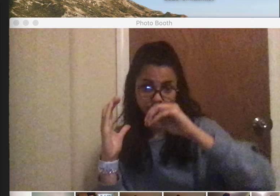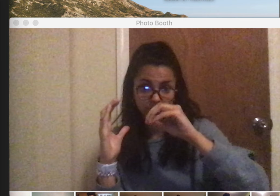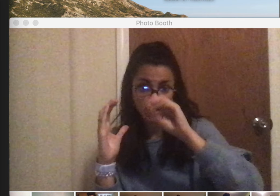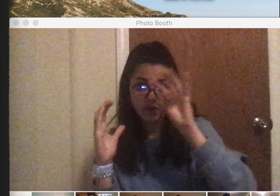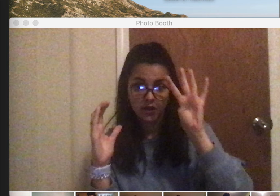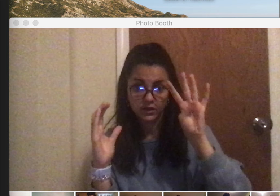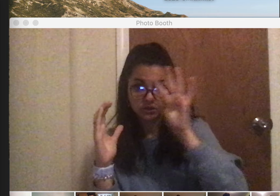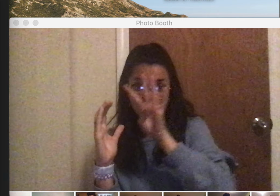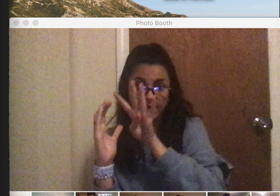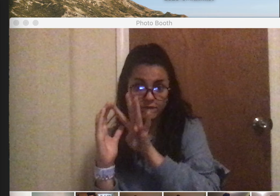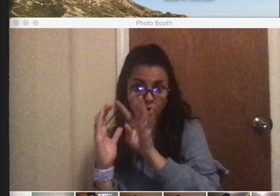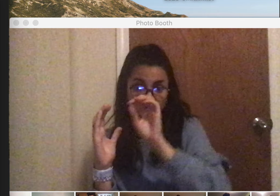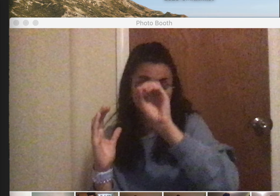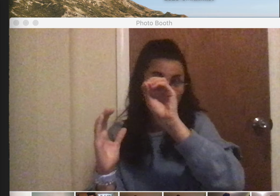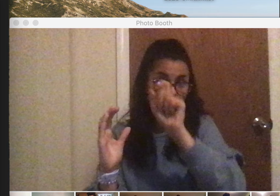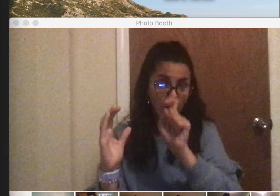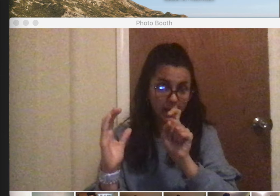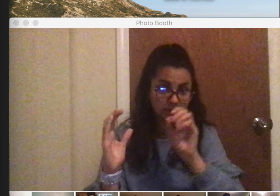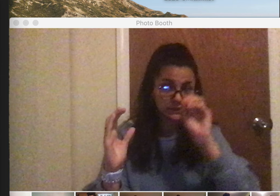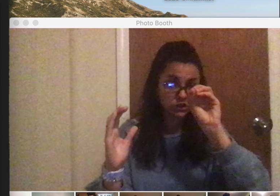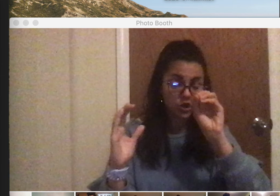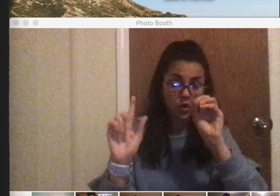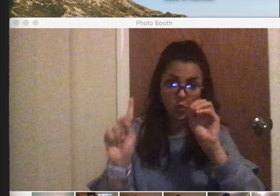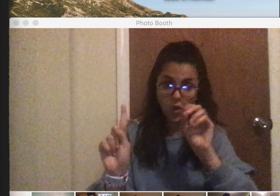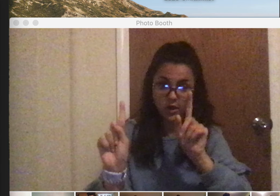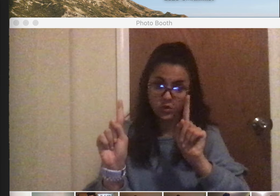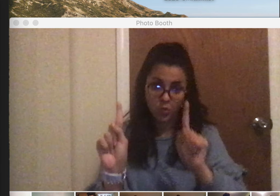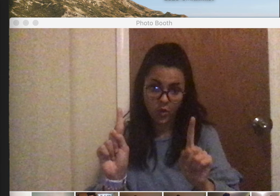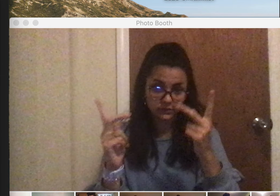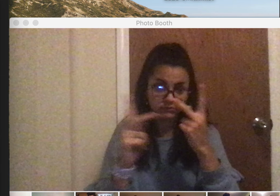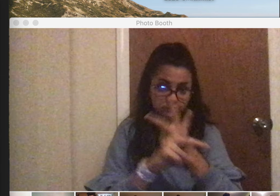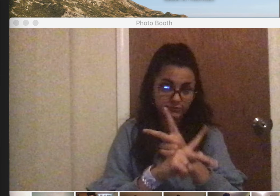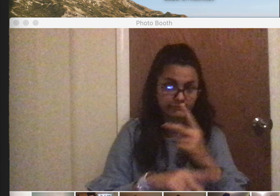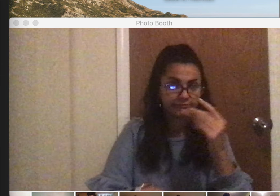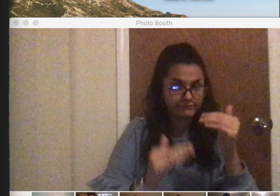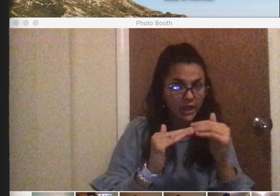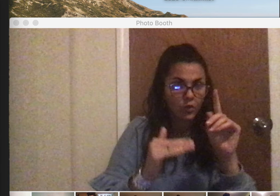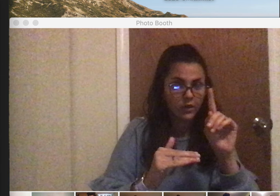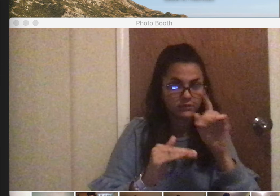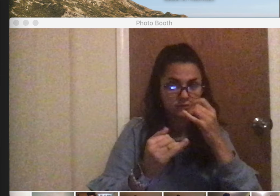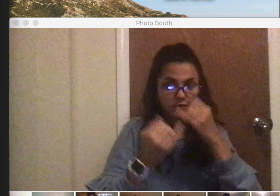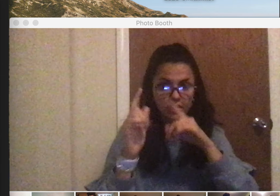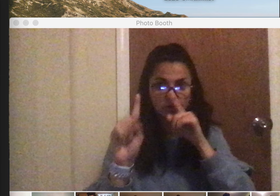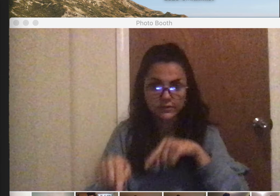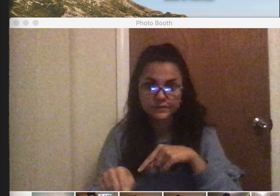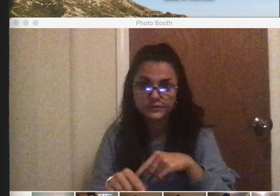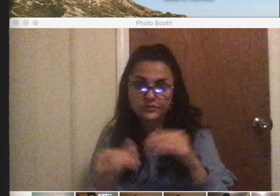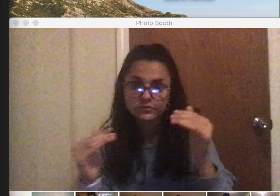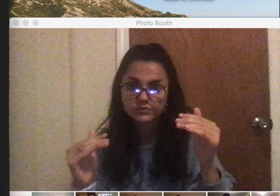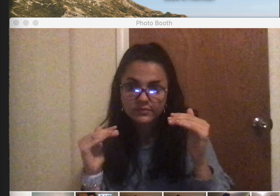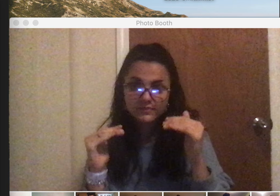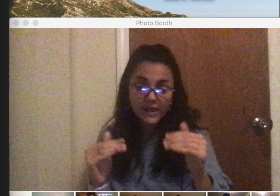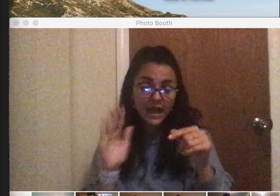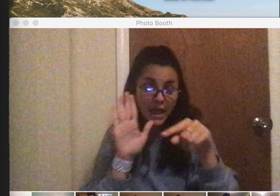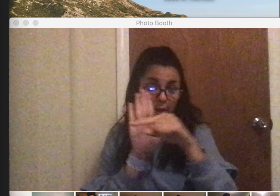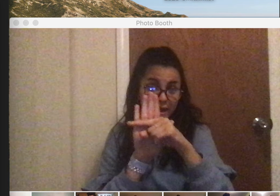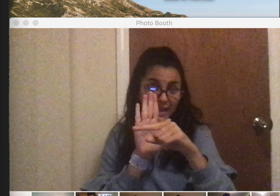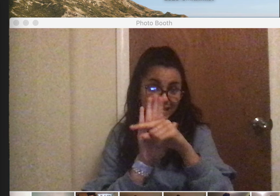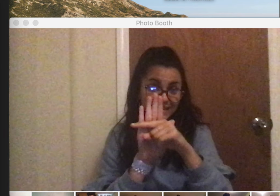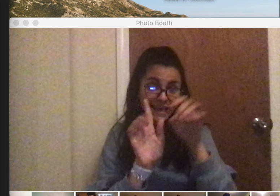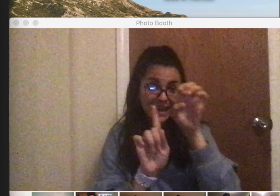All right, and then one more rule for today, and then we'll try a couple more examples, which is the negative exponent. So when we have x to the